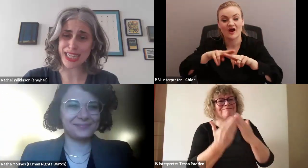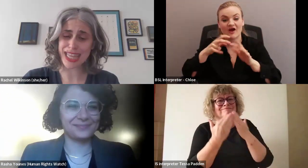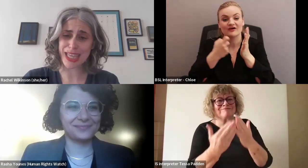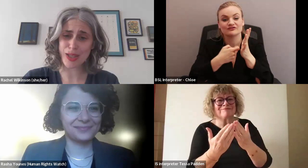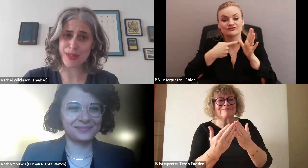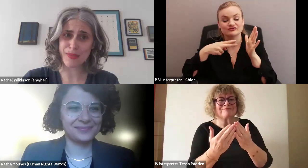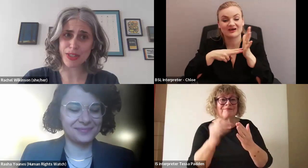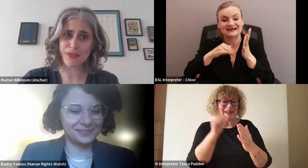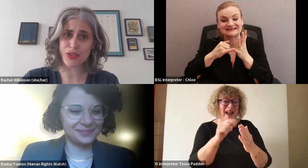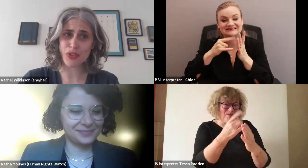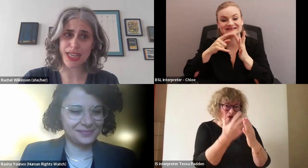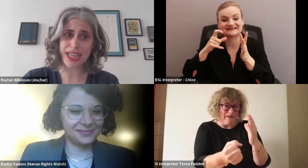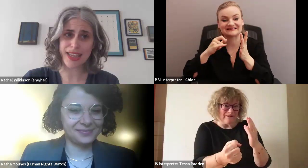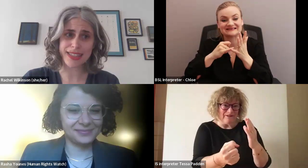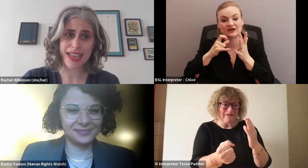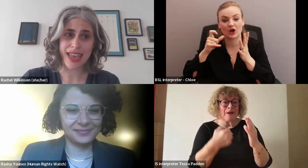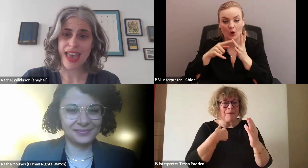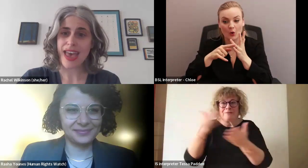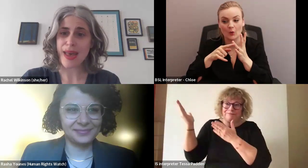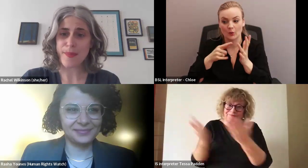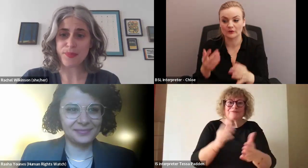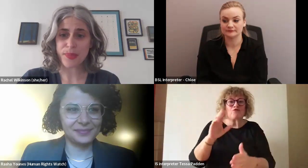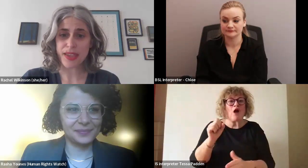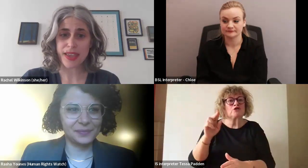good morning. Thank you so much for joining us.